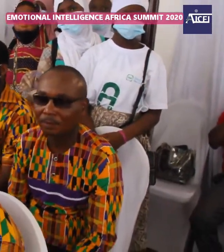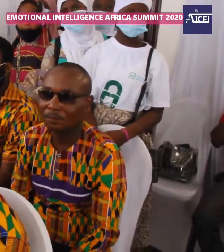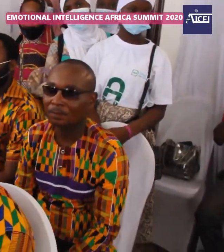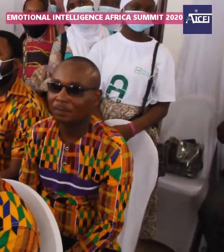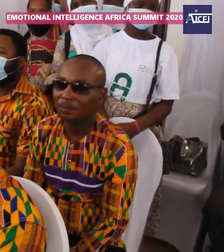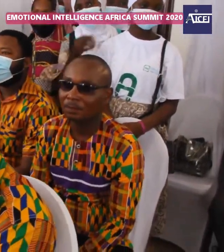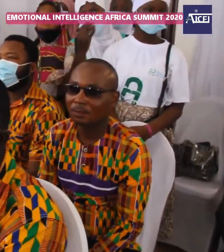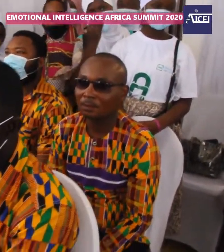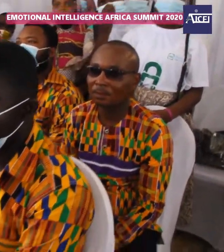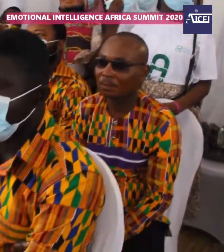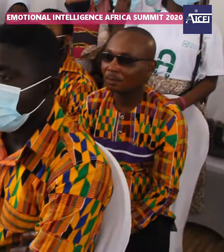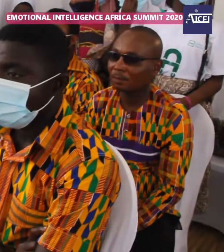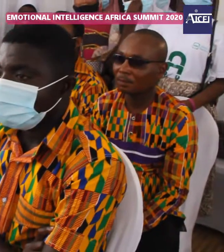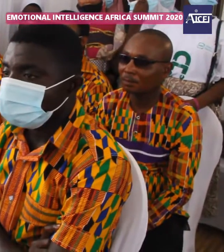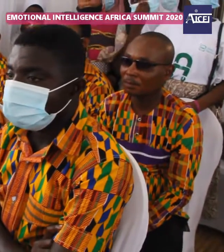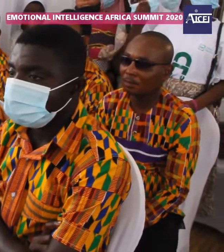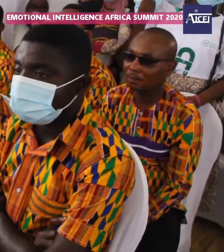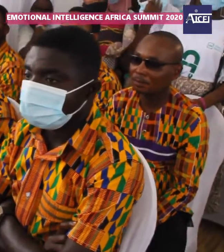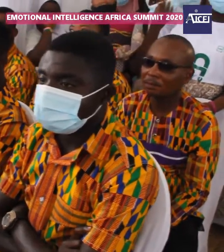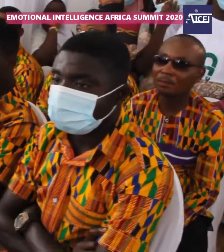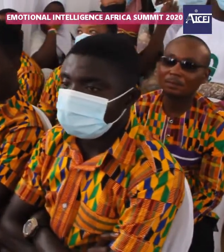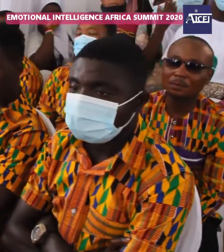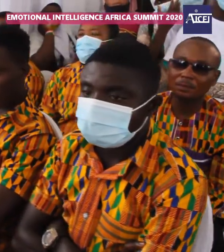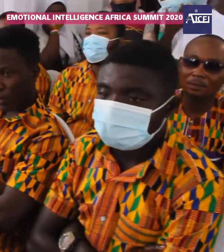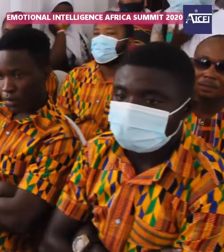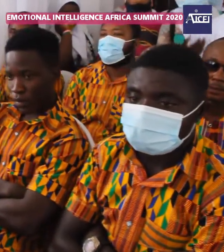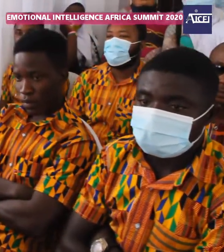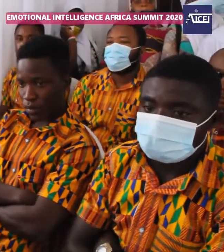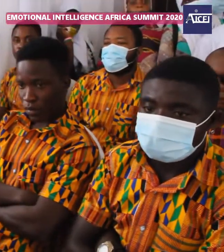and 4. Let me explain.